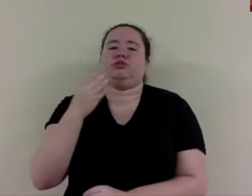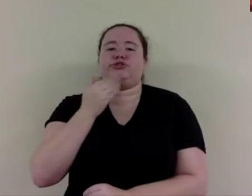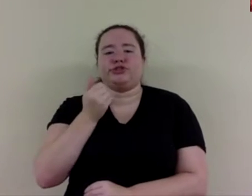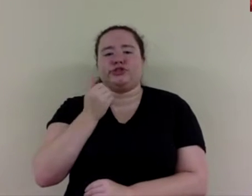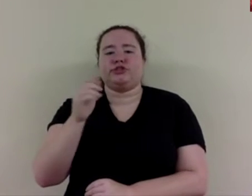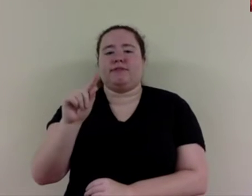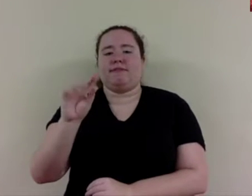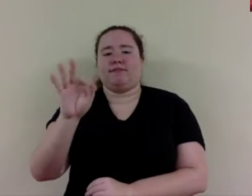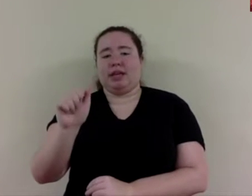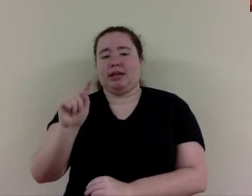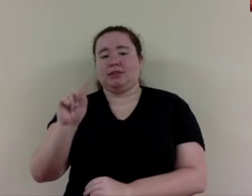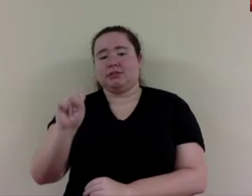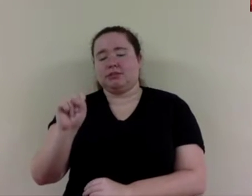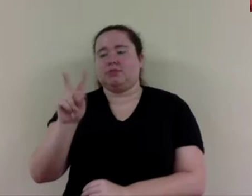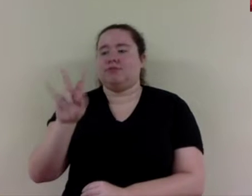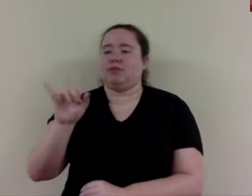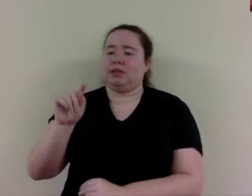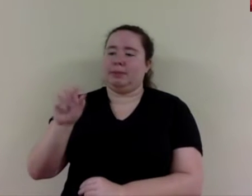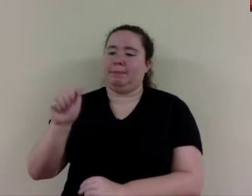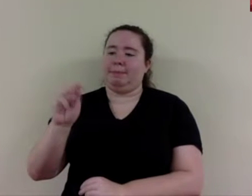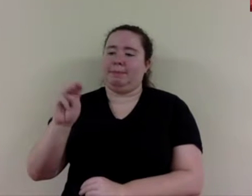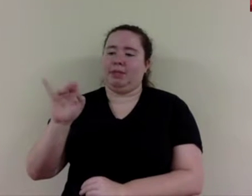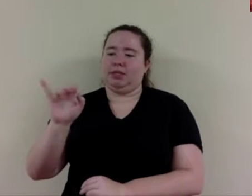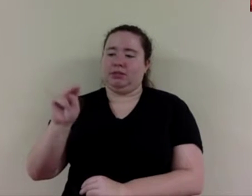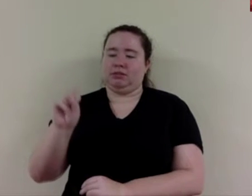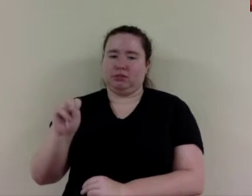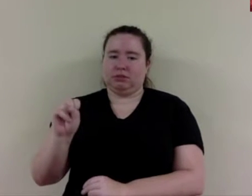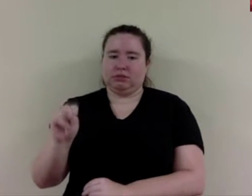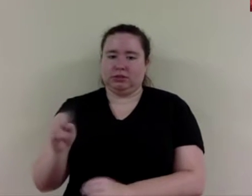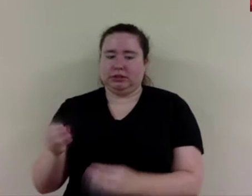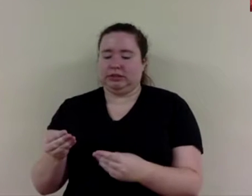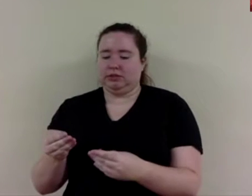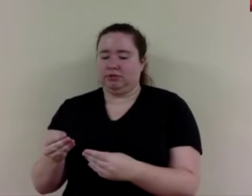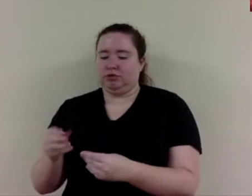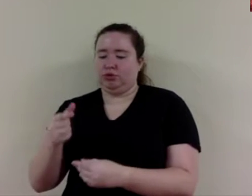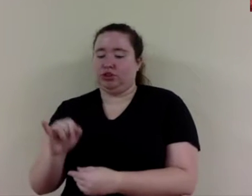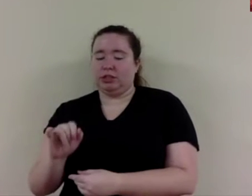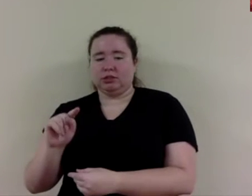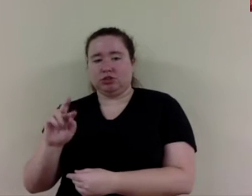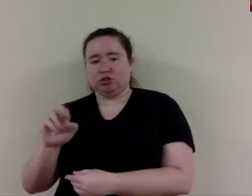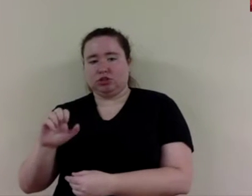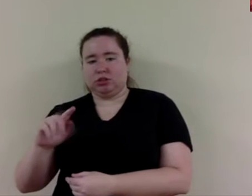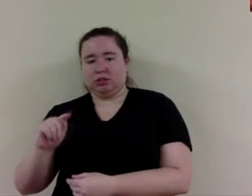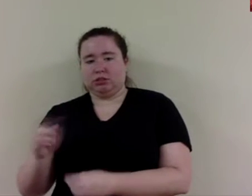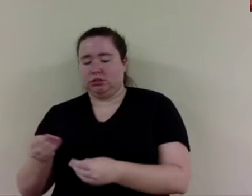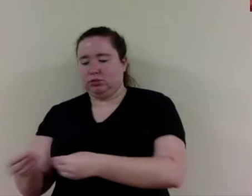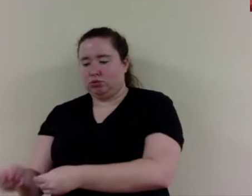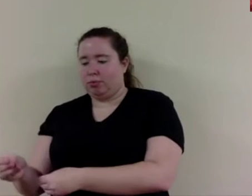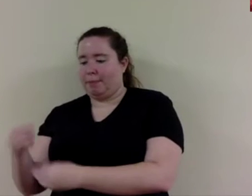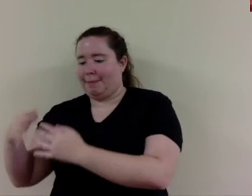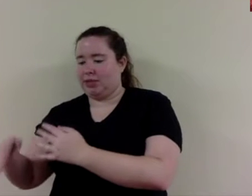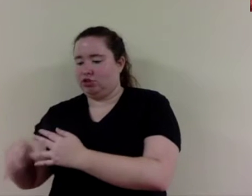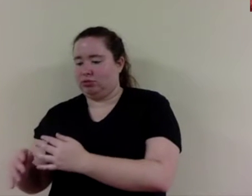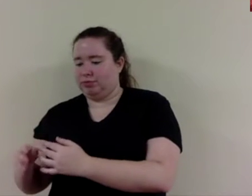minerals from the alimentary canal or gastrointestinal tract actually into your bloodstream across several layers,